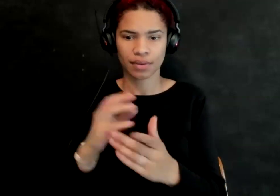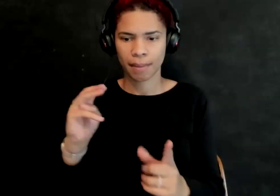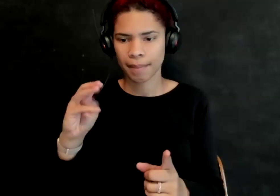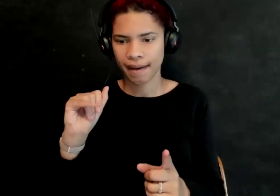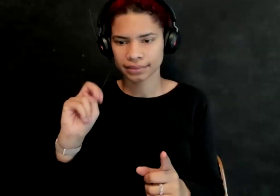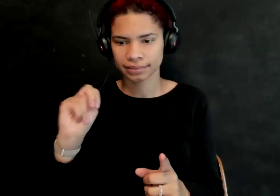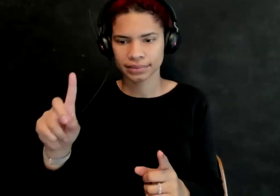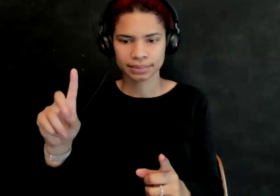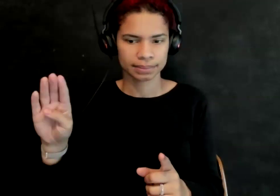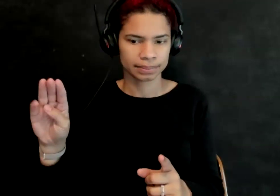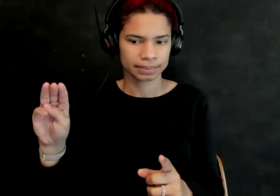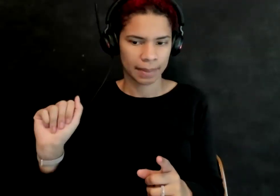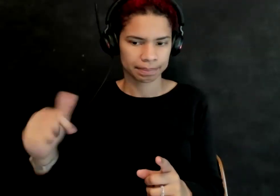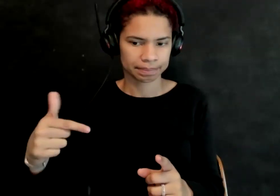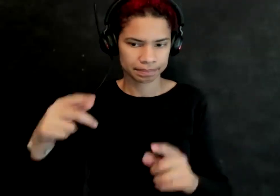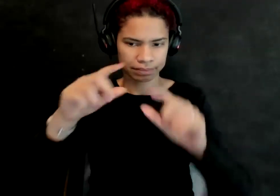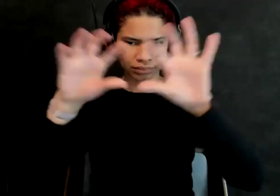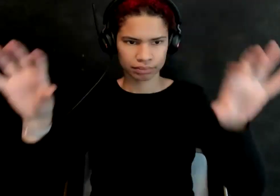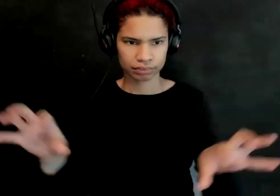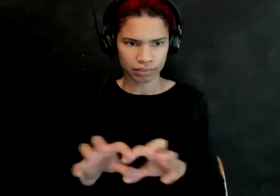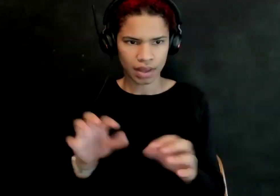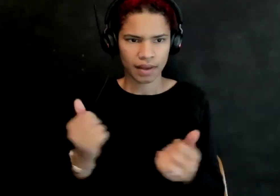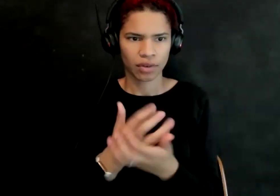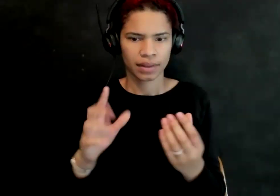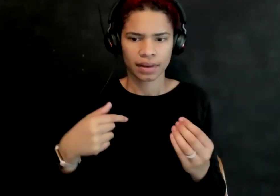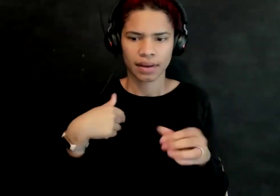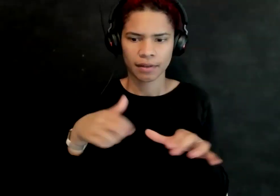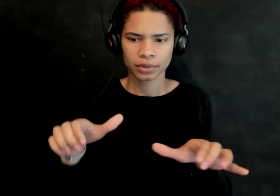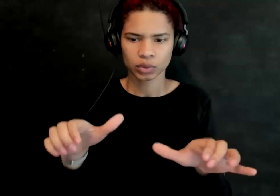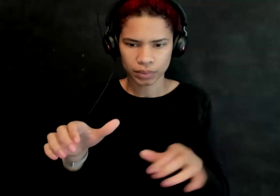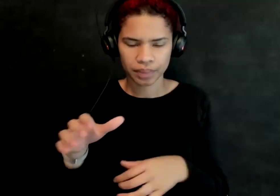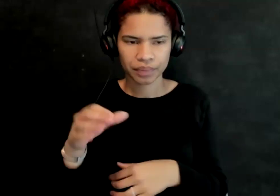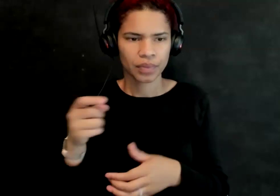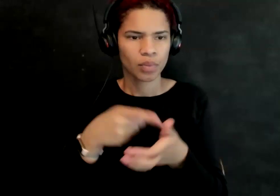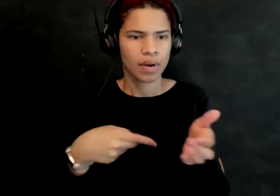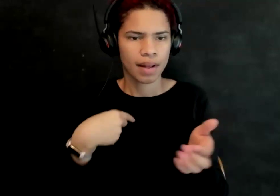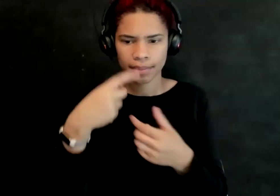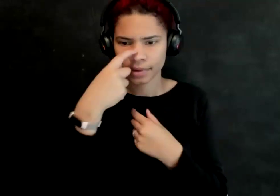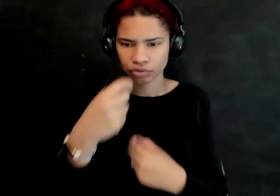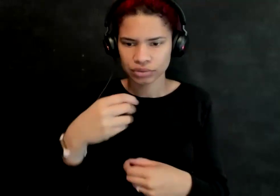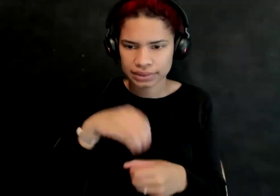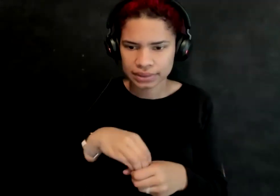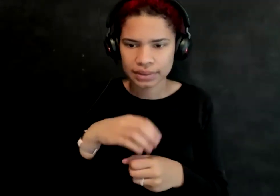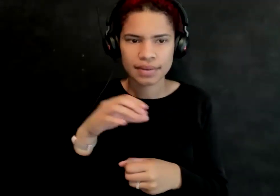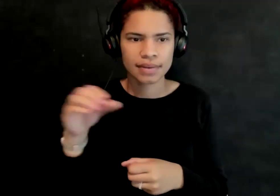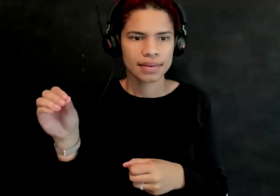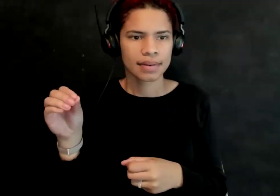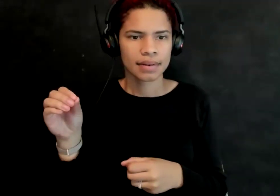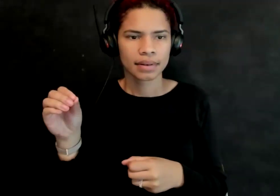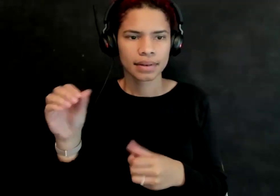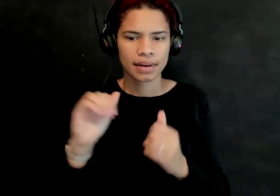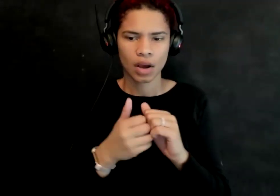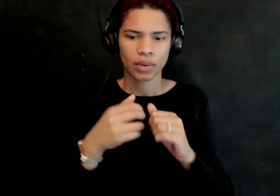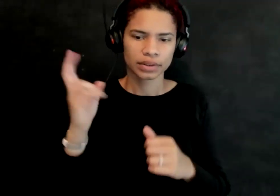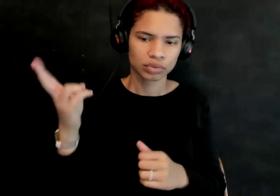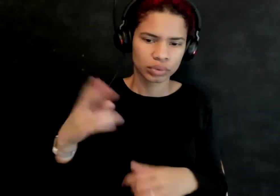is just the work that I do and the things that I am interested in and the way that history, culture, and